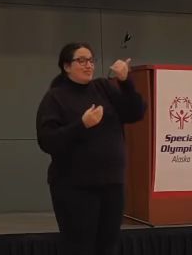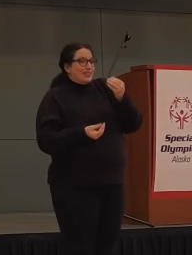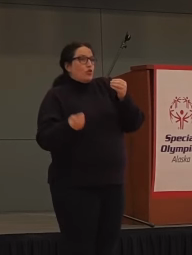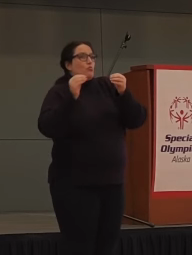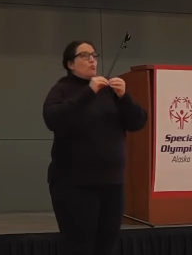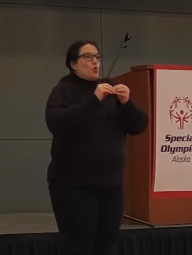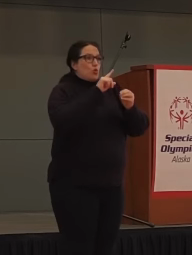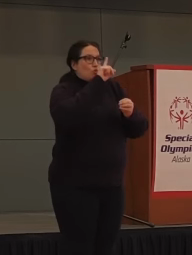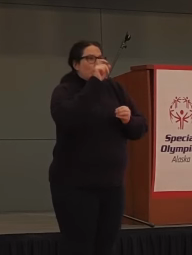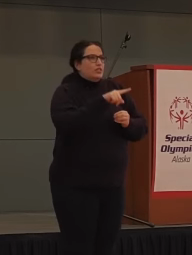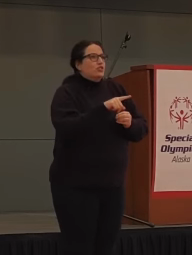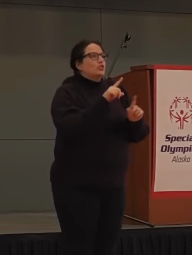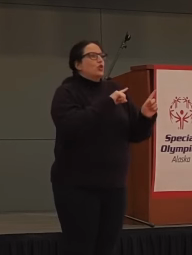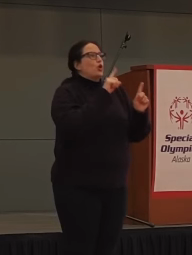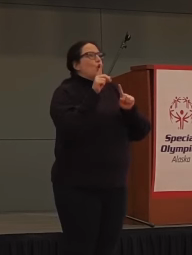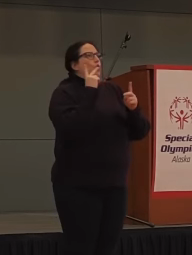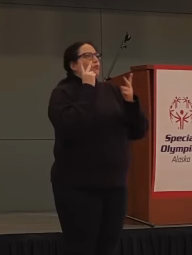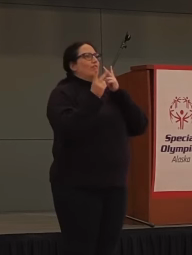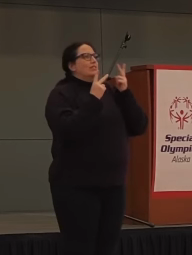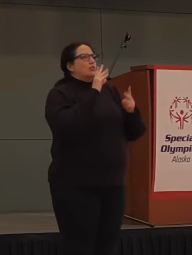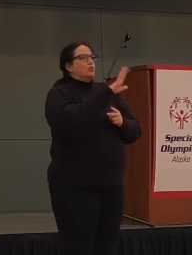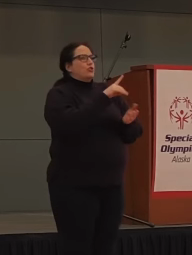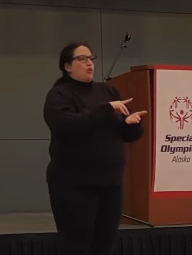questions, see your doctor.